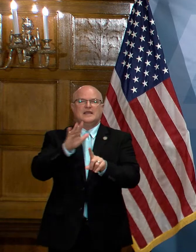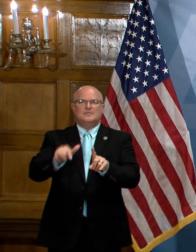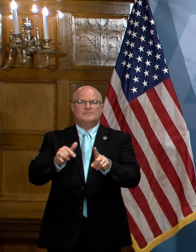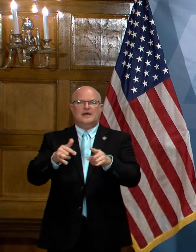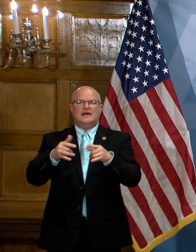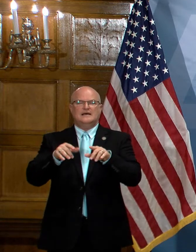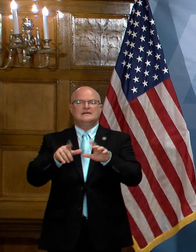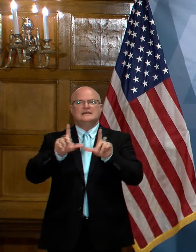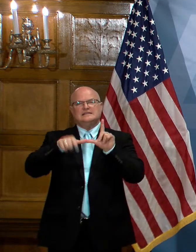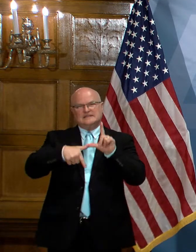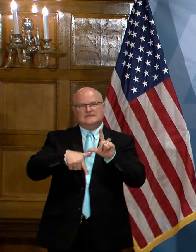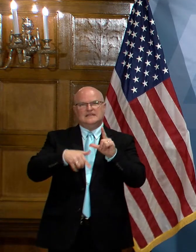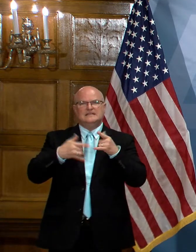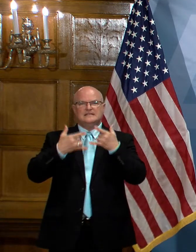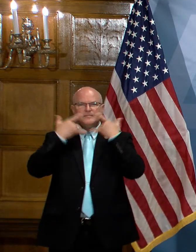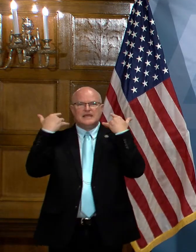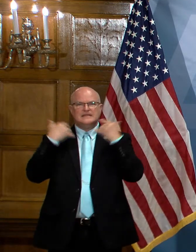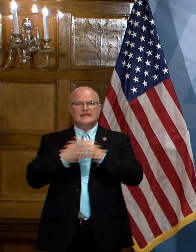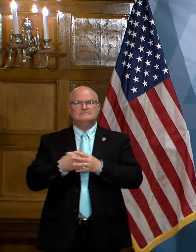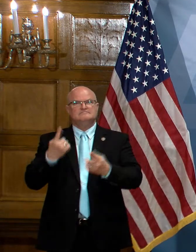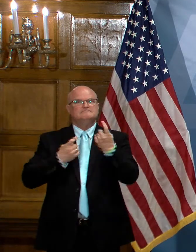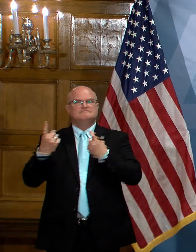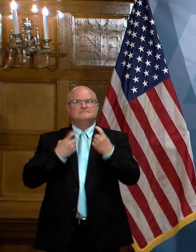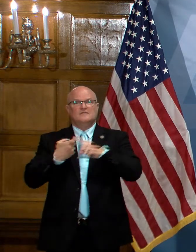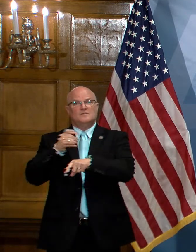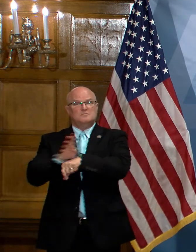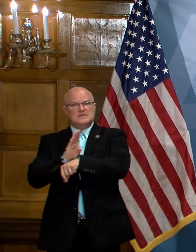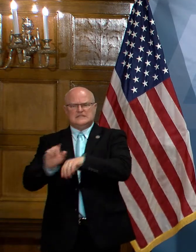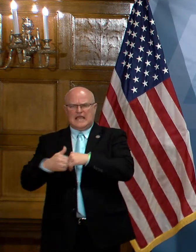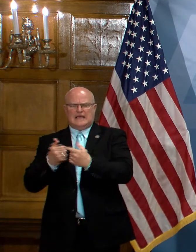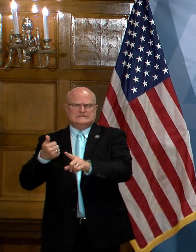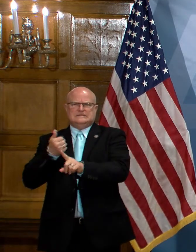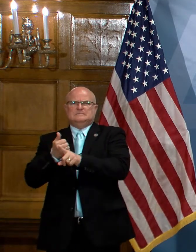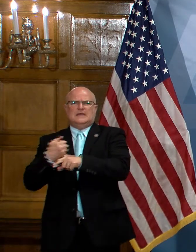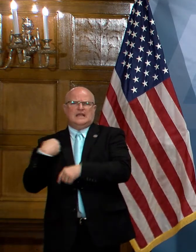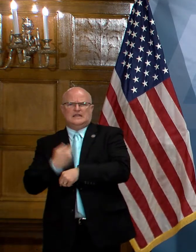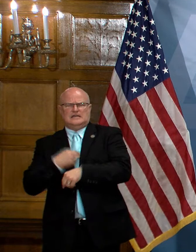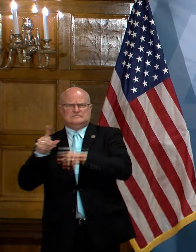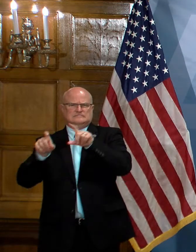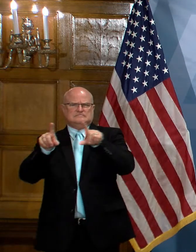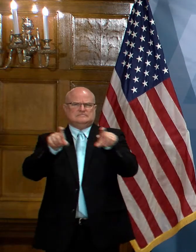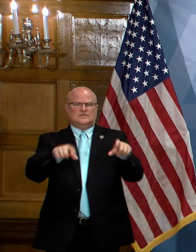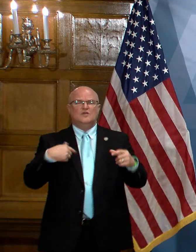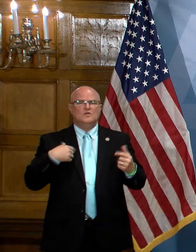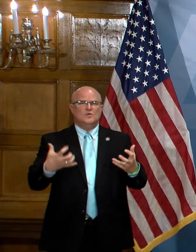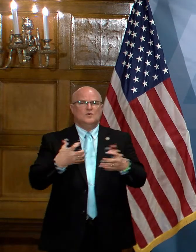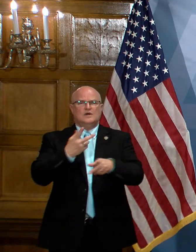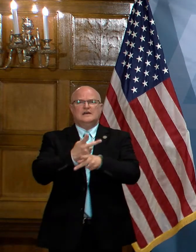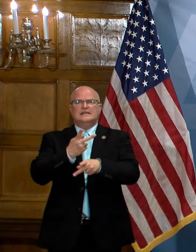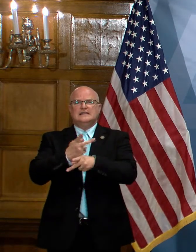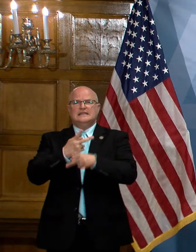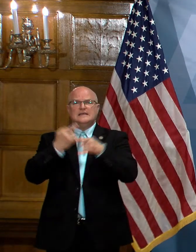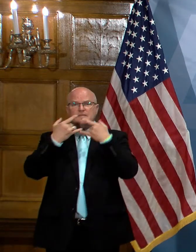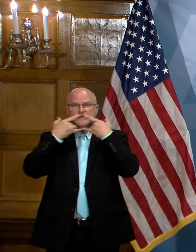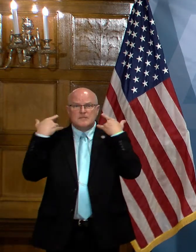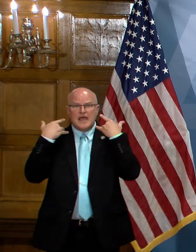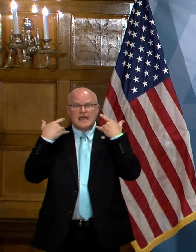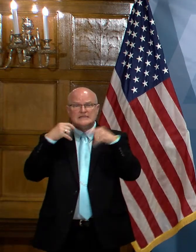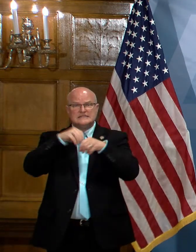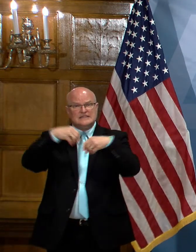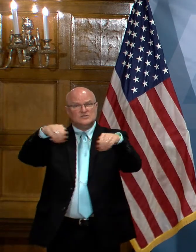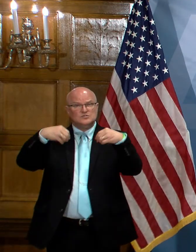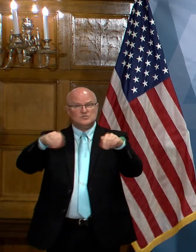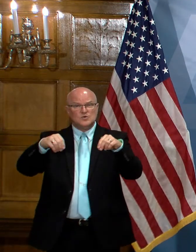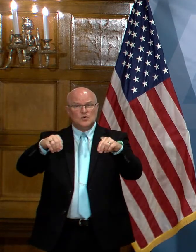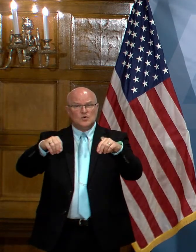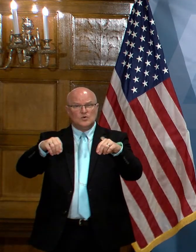lifting that mask mandate. We're getting a lot of questions from businesses. How does this impact us if we want to keep the mask in our